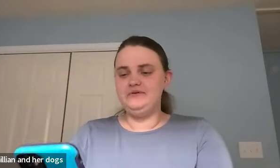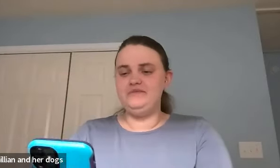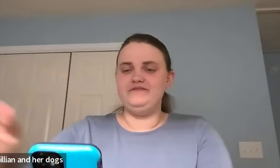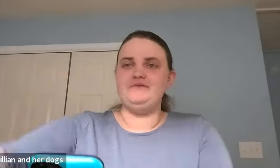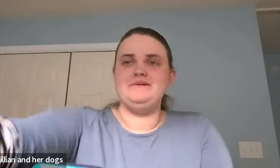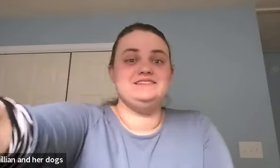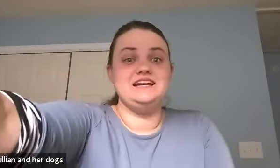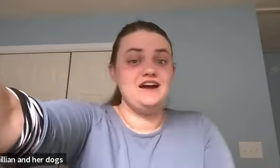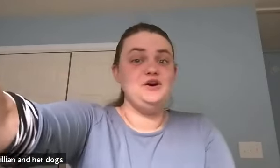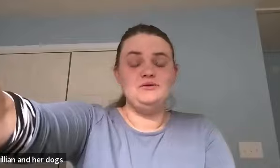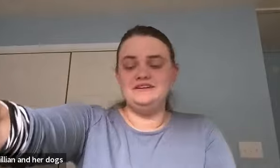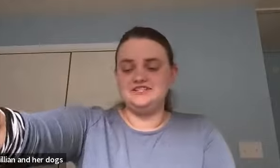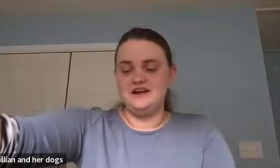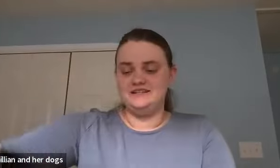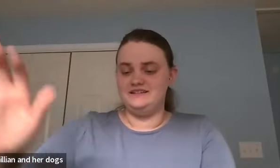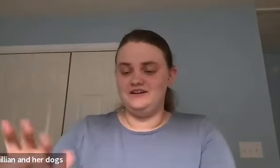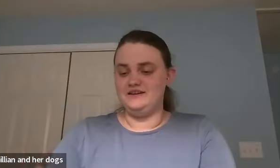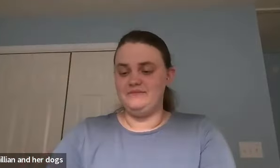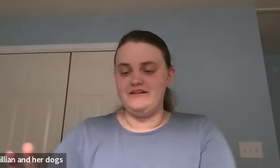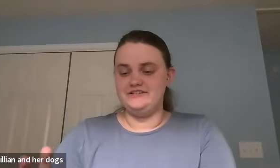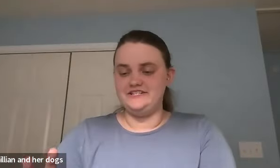up my phone with my list. I got totally distracted because talking about allergies.